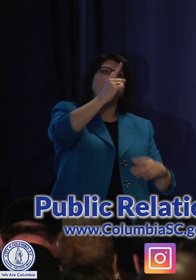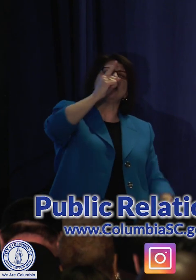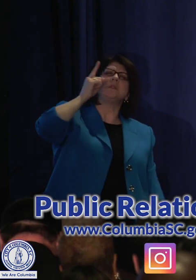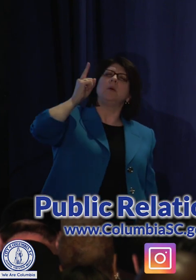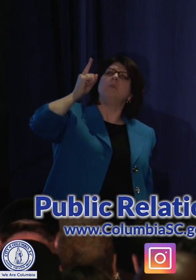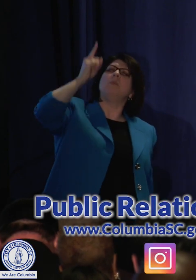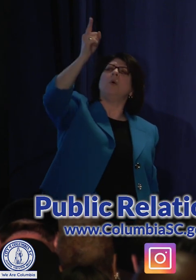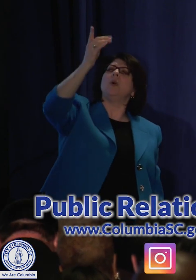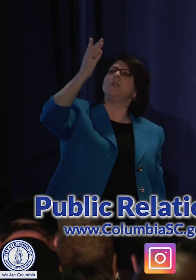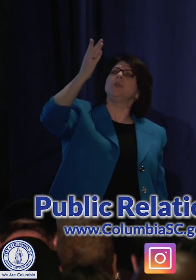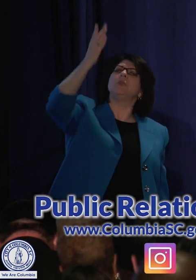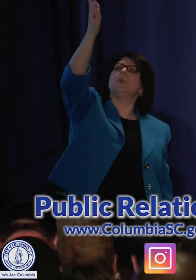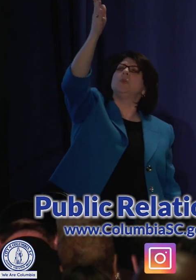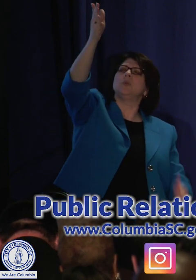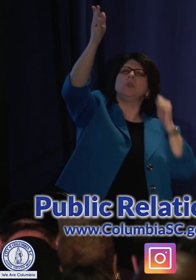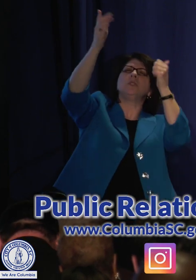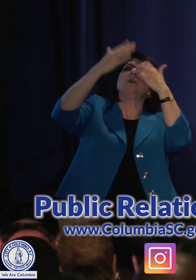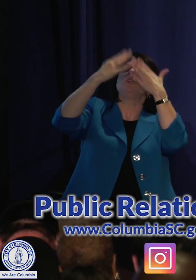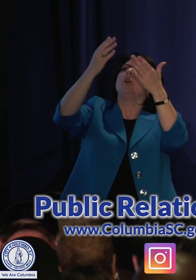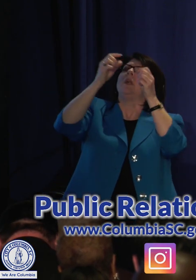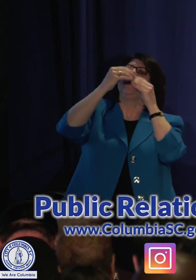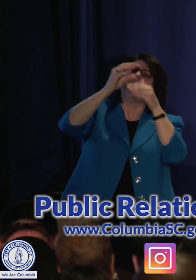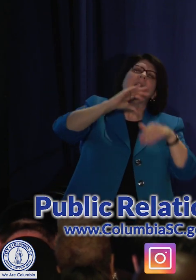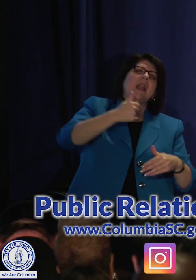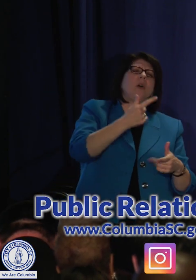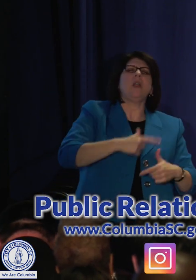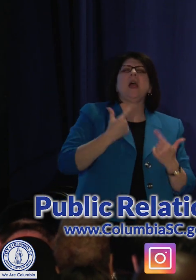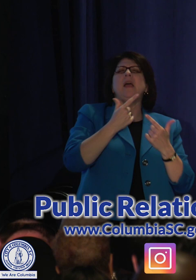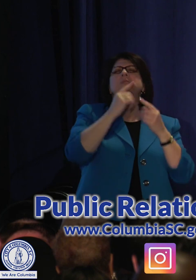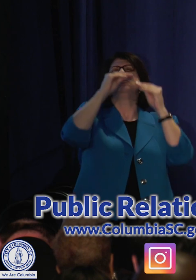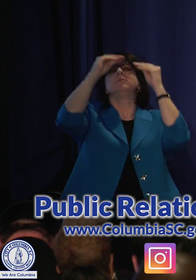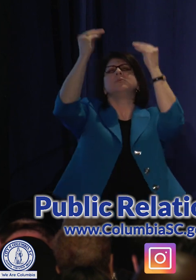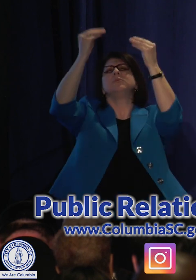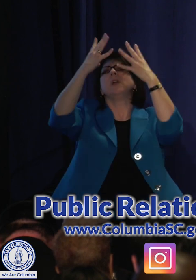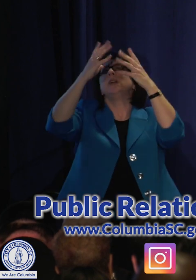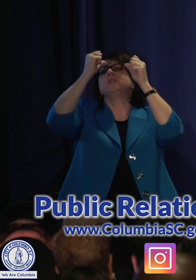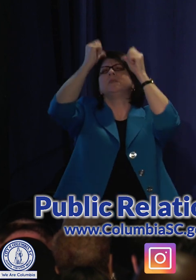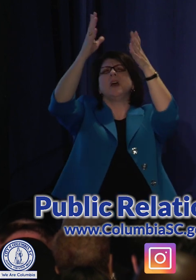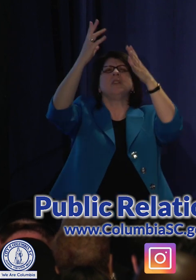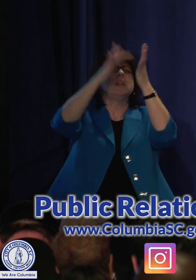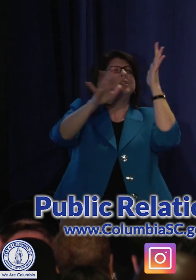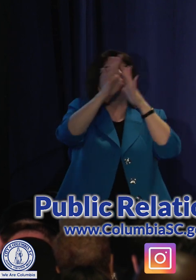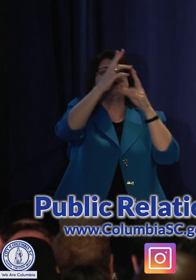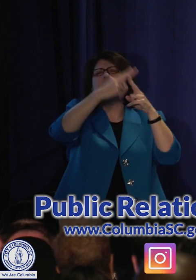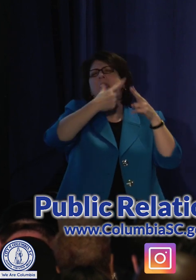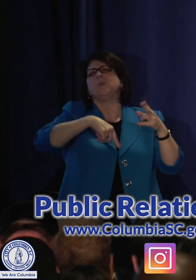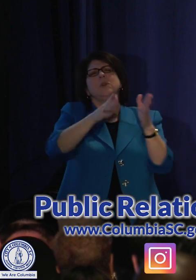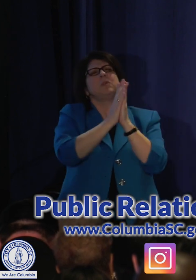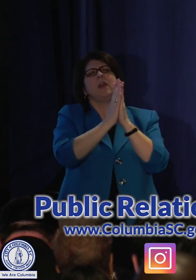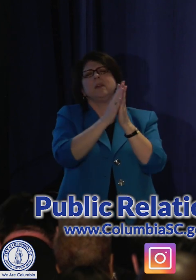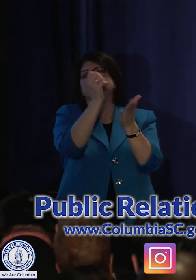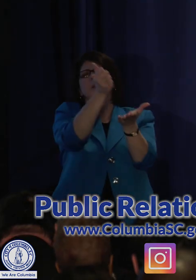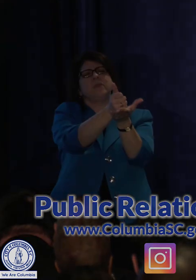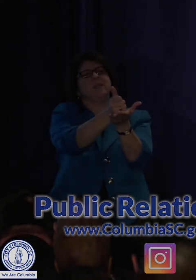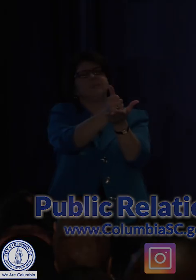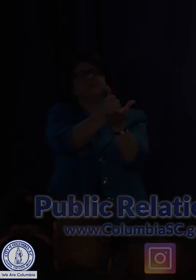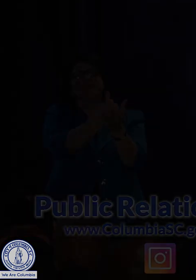is good. Guide our lives in your wisdom, gracious Father. It's in Jesus' name we pray. Amen. Amen.